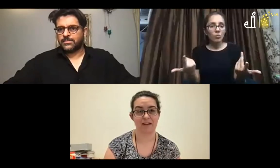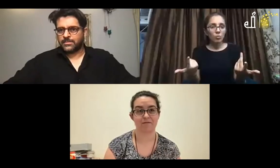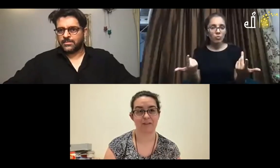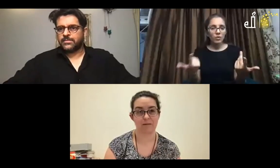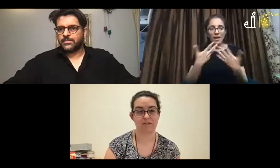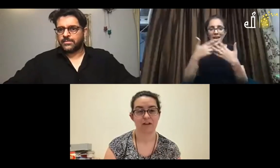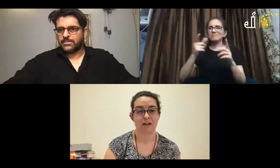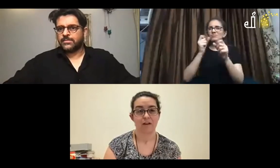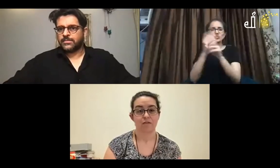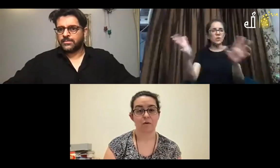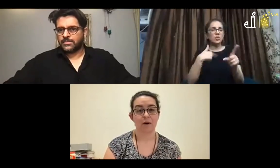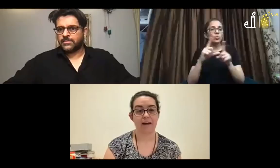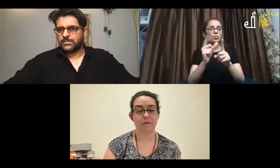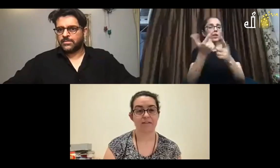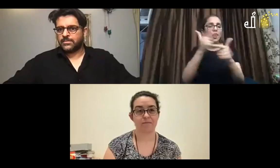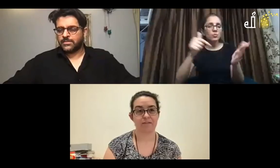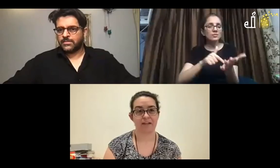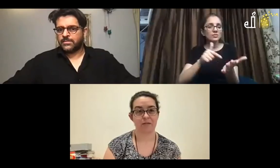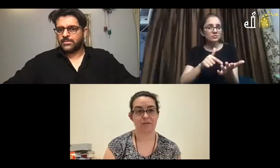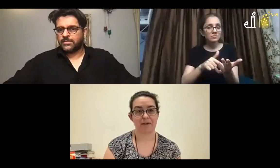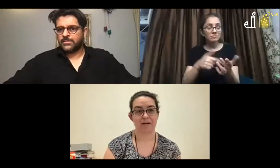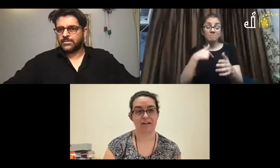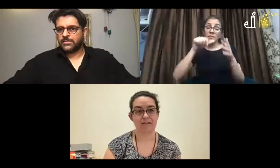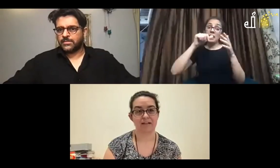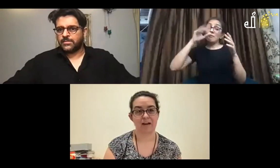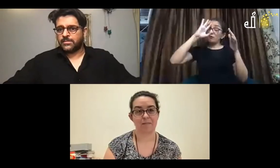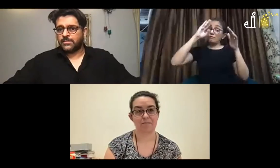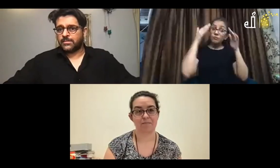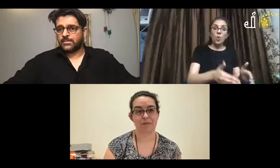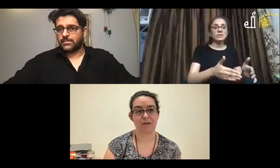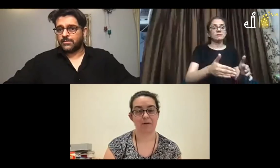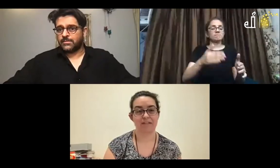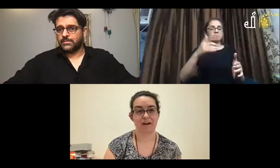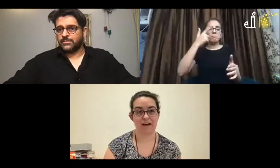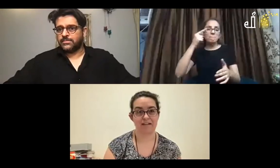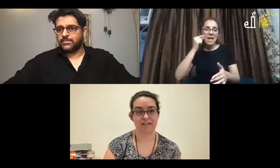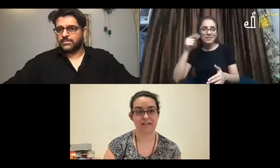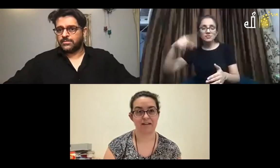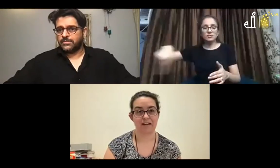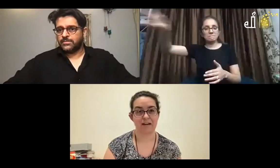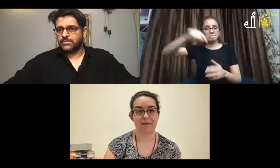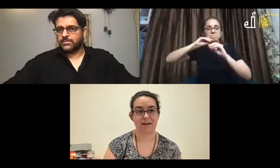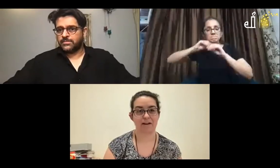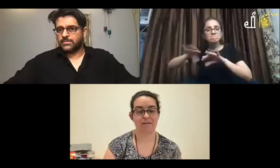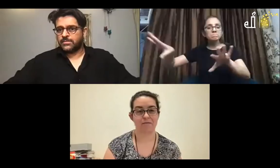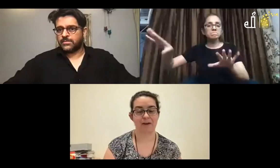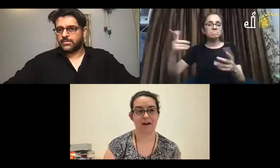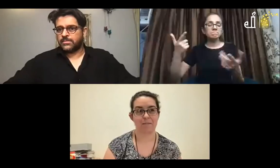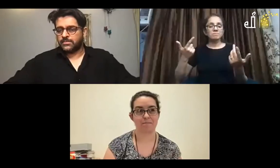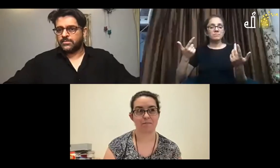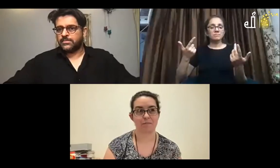does have language. So I always emphasize with parents, it's not a matter